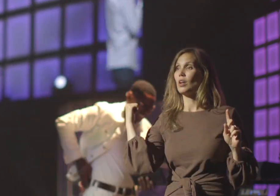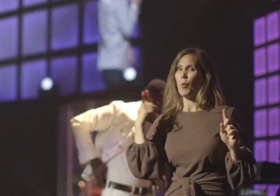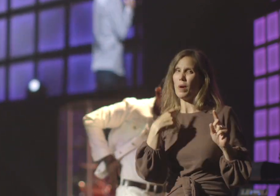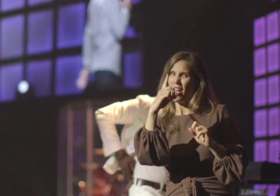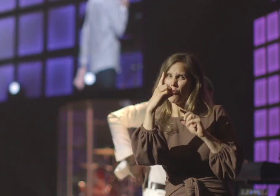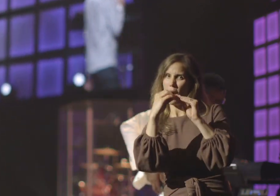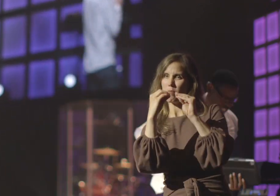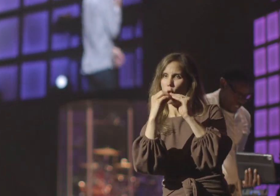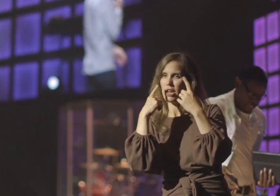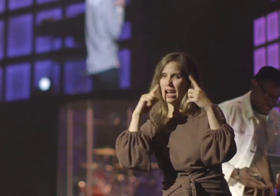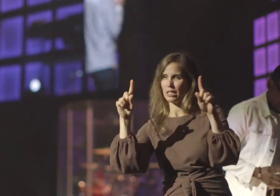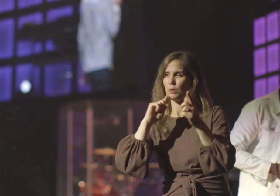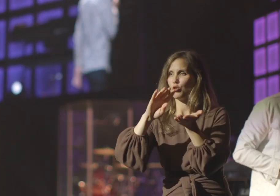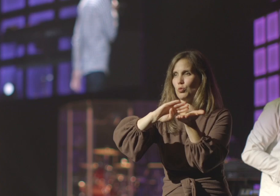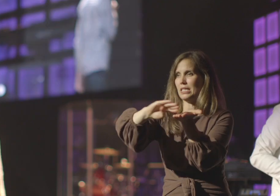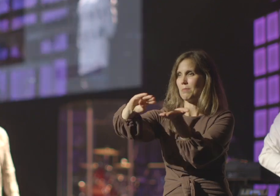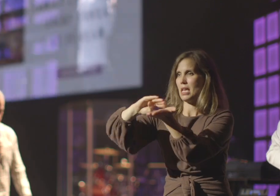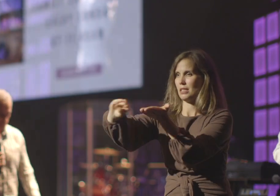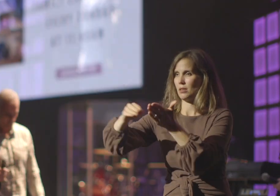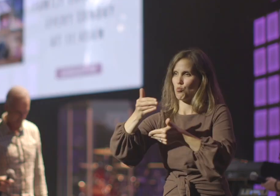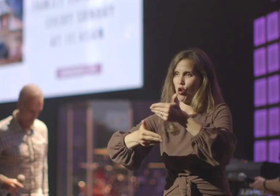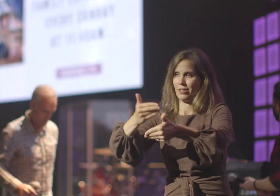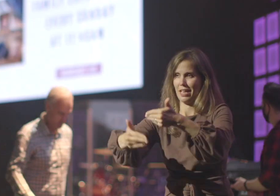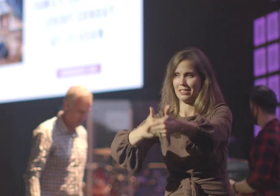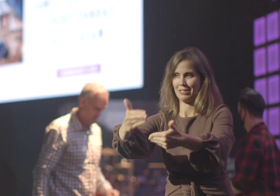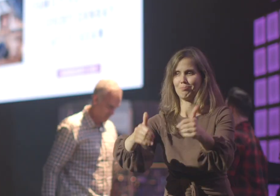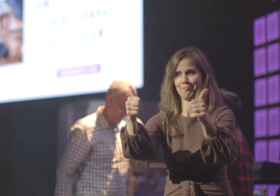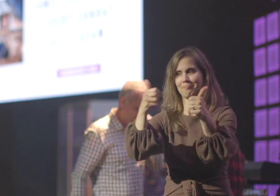more thing to do, which is dismiss you. Thank you.